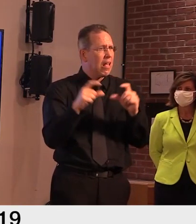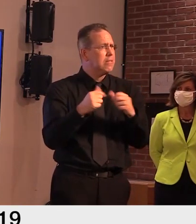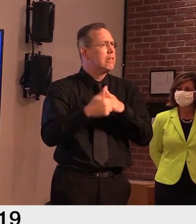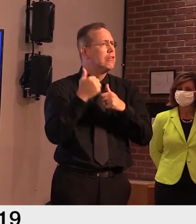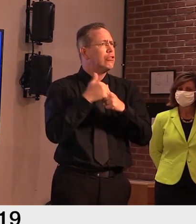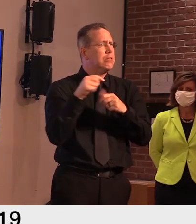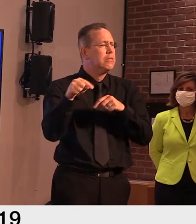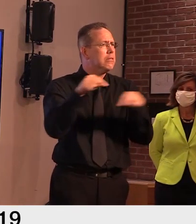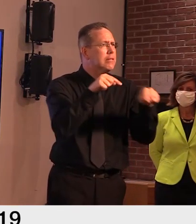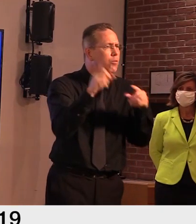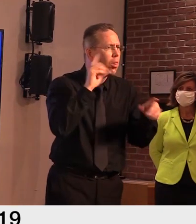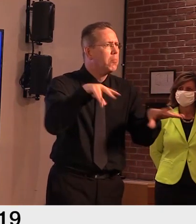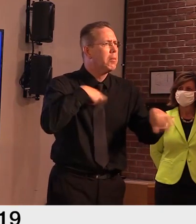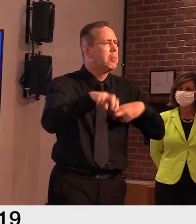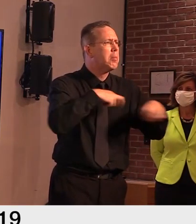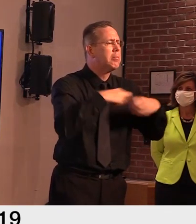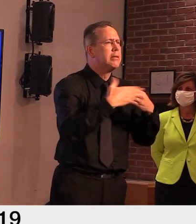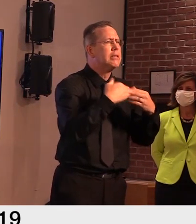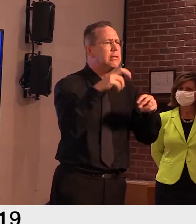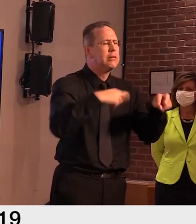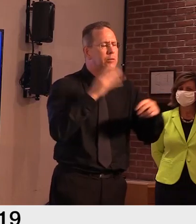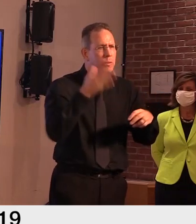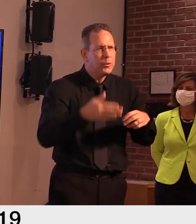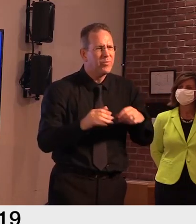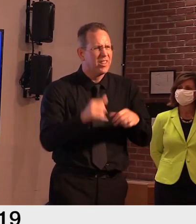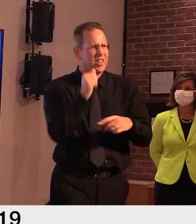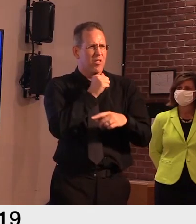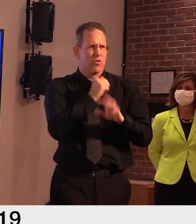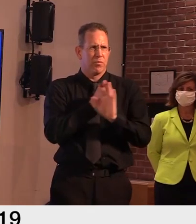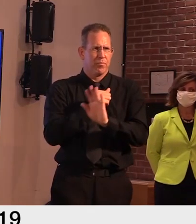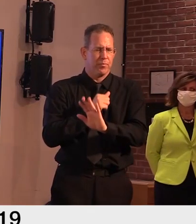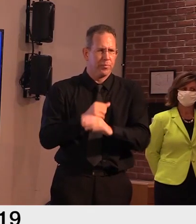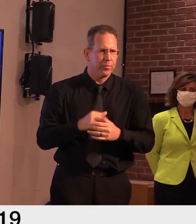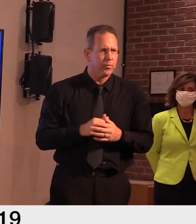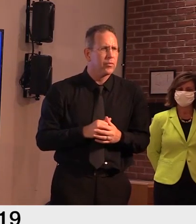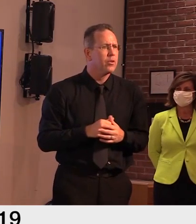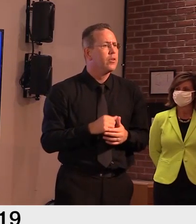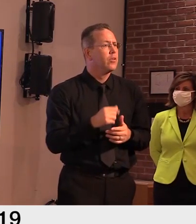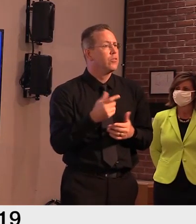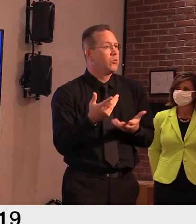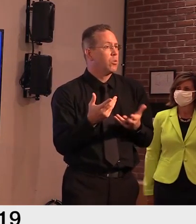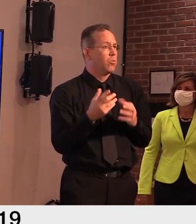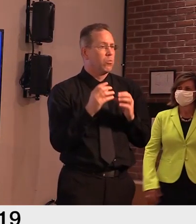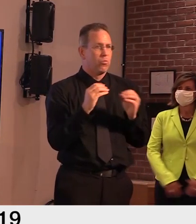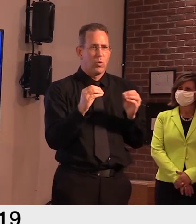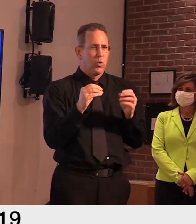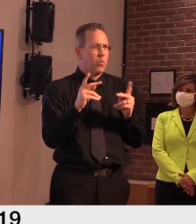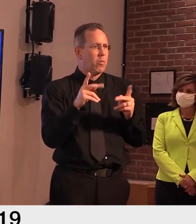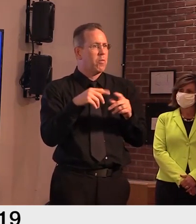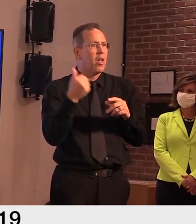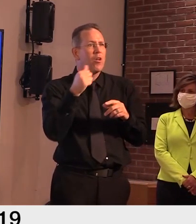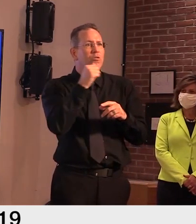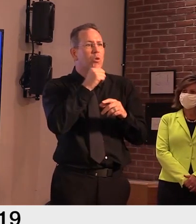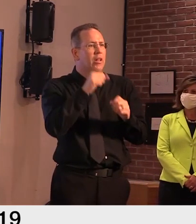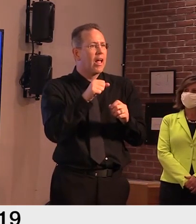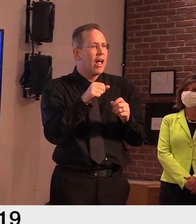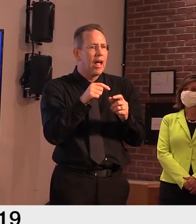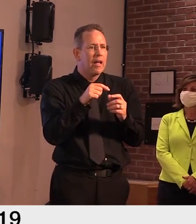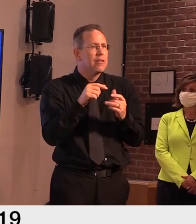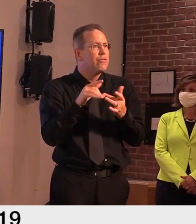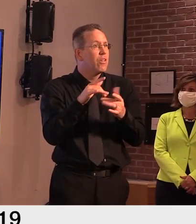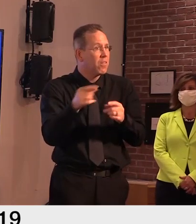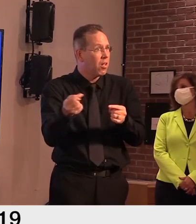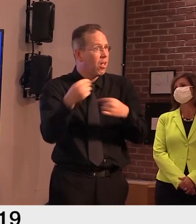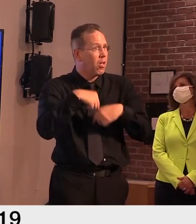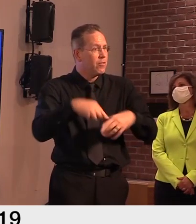this would be a concern for us that new case growth was happening across the state, not just related to a single outbreak or even multiple outbreaks that were